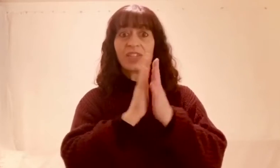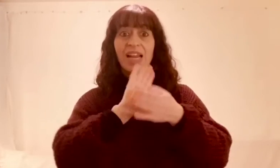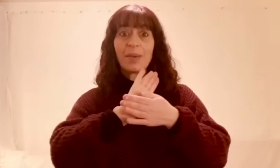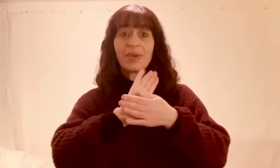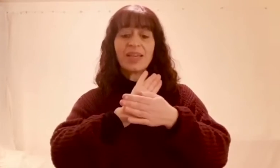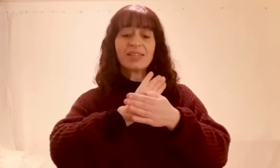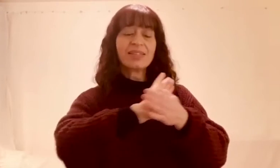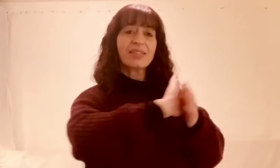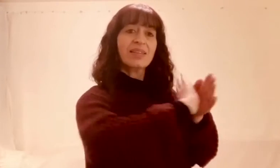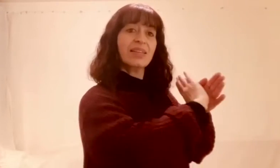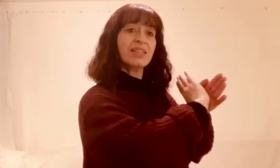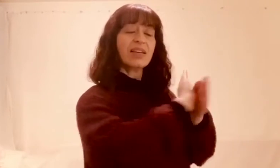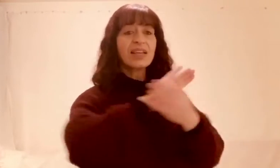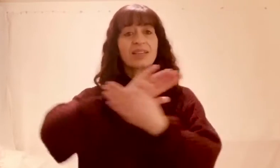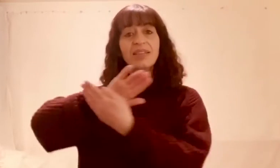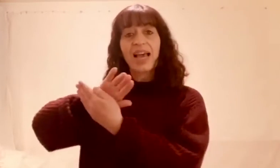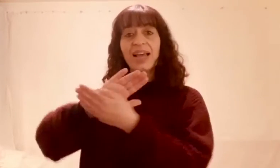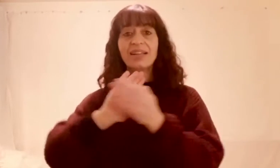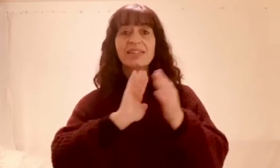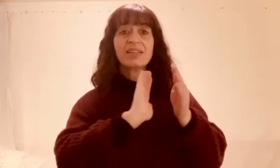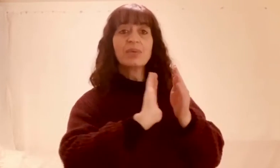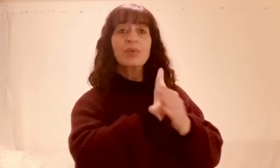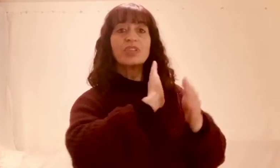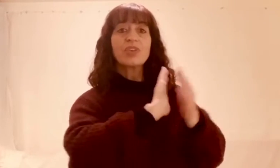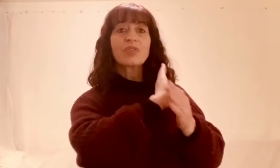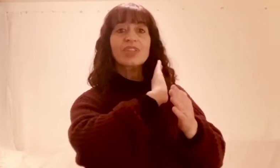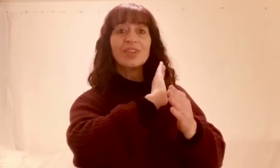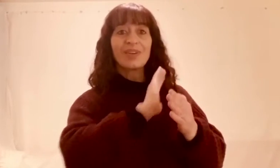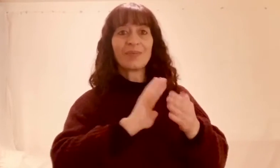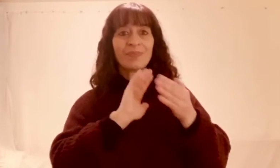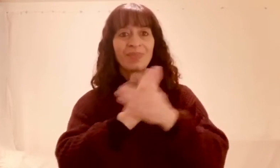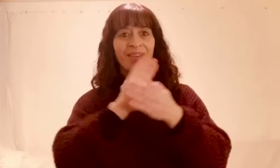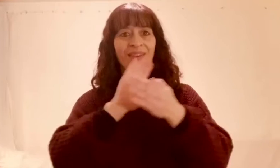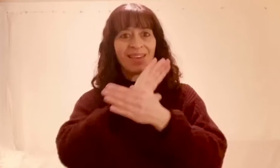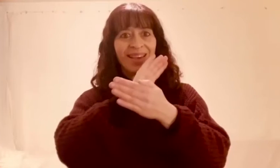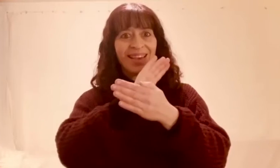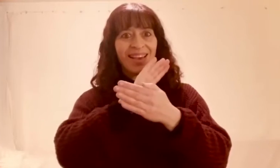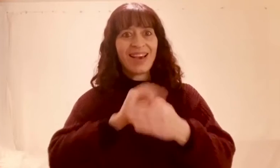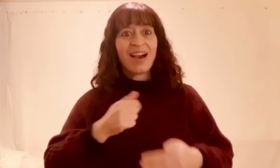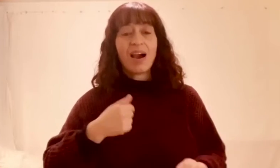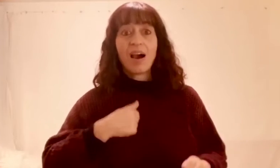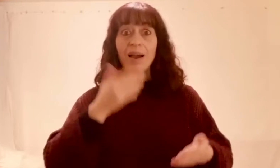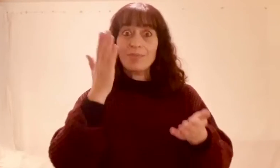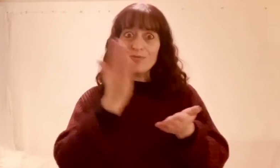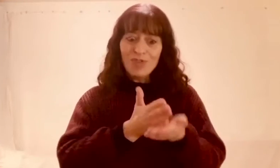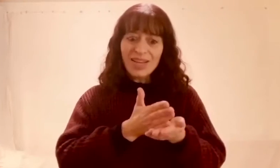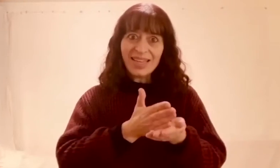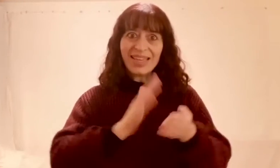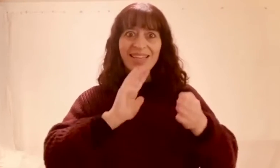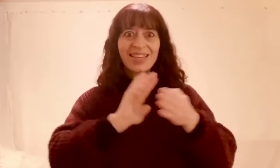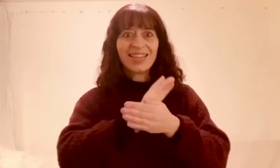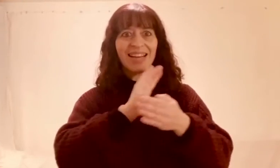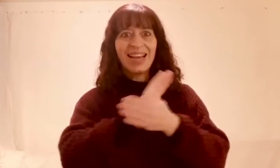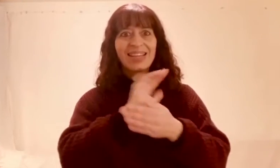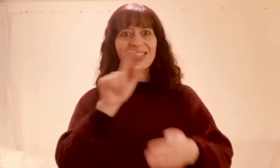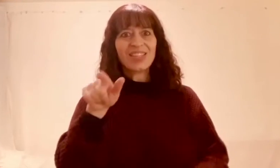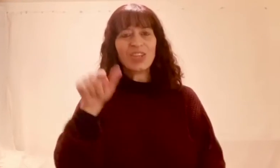clap, it's diagonal hands brushing off each other. I'm really glad you